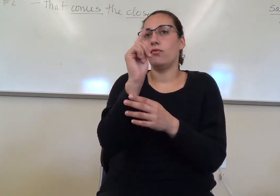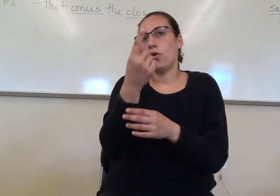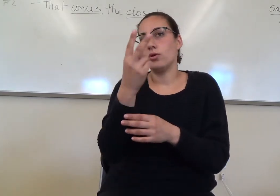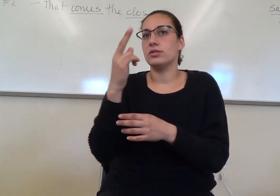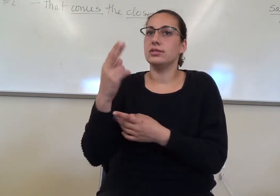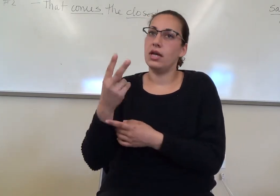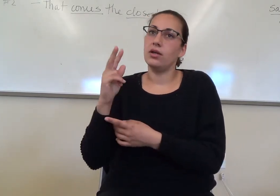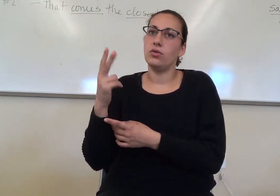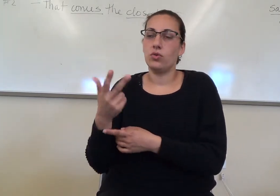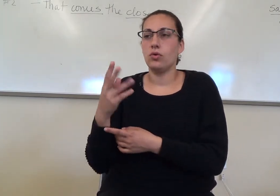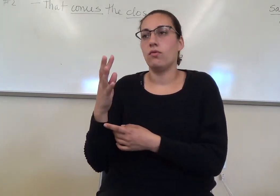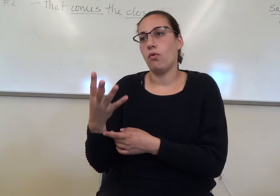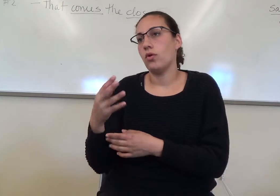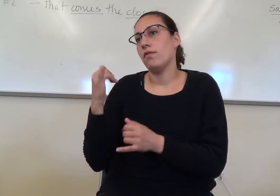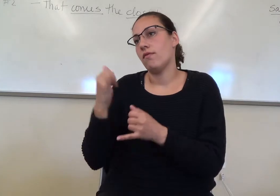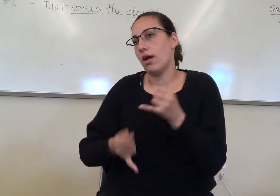especially, I don't know,